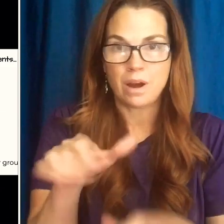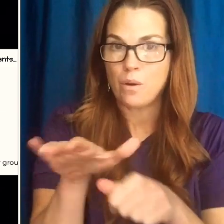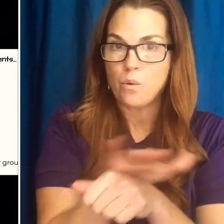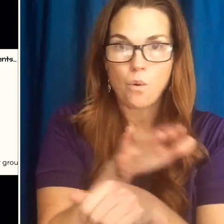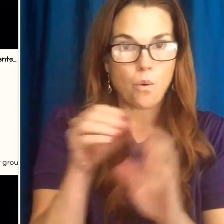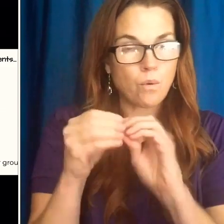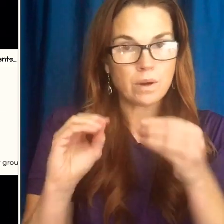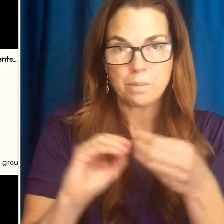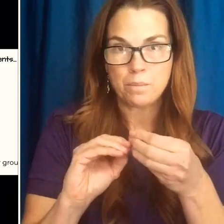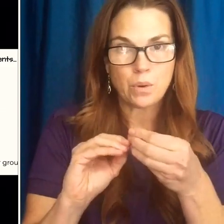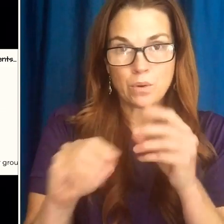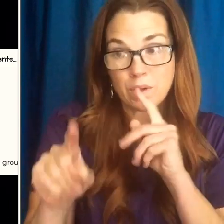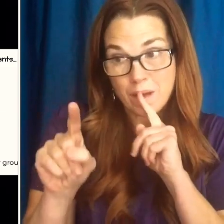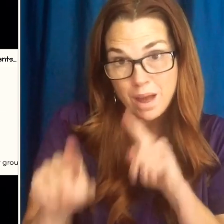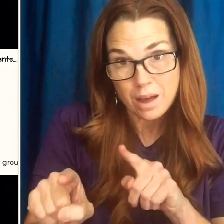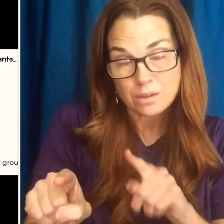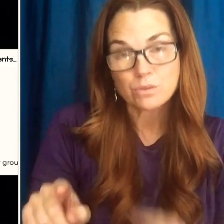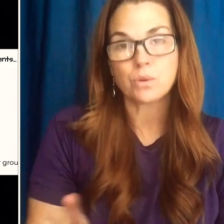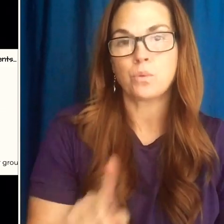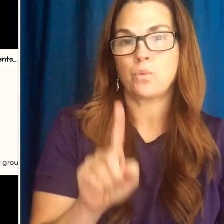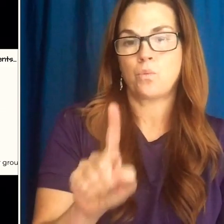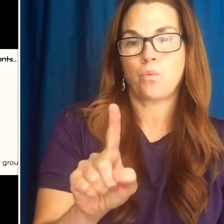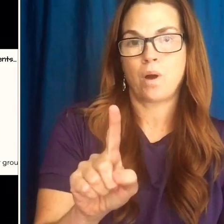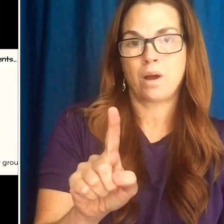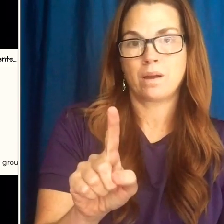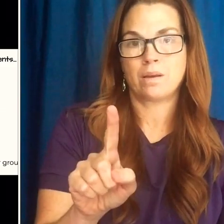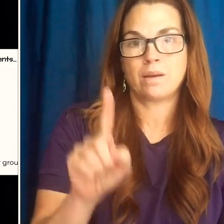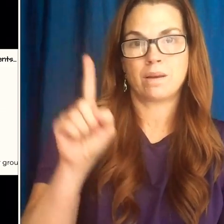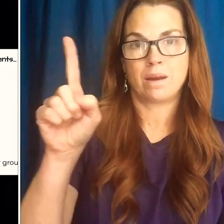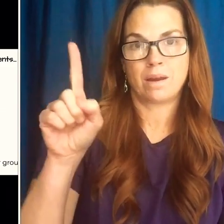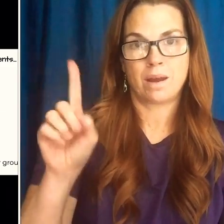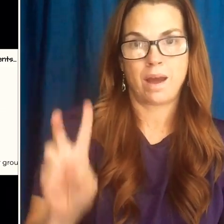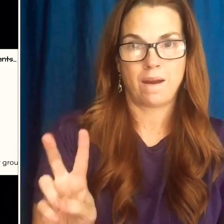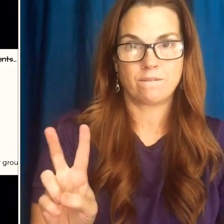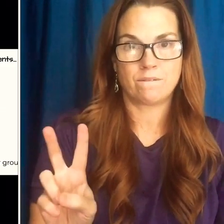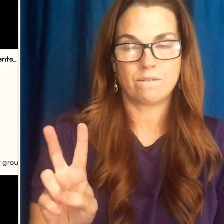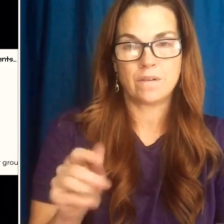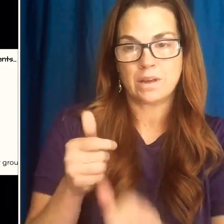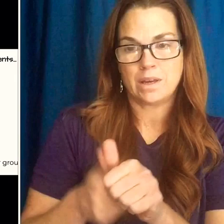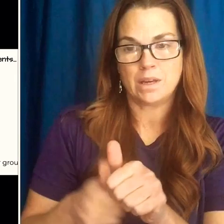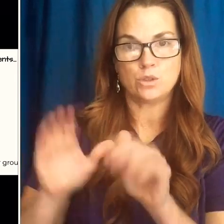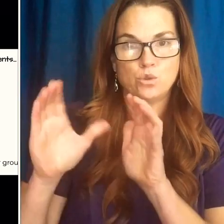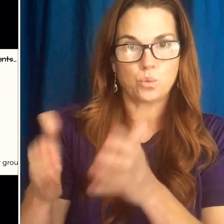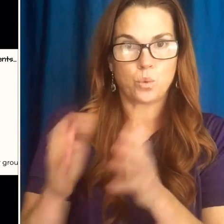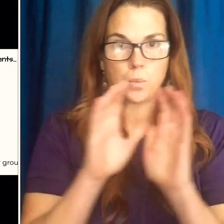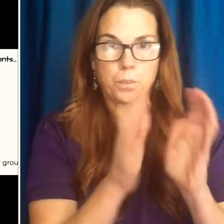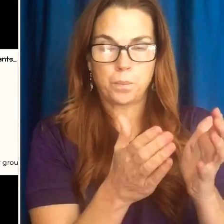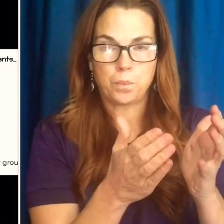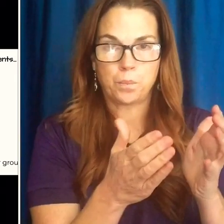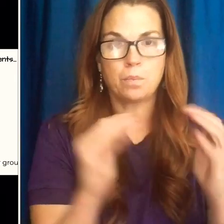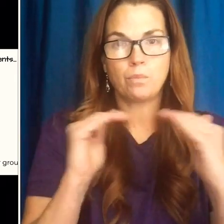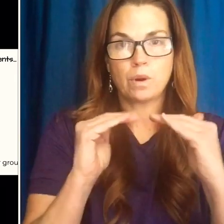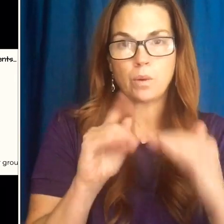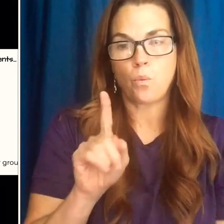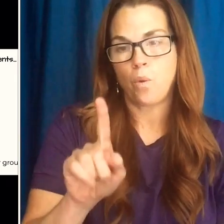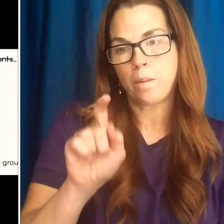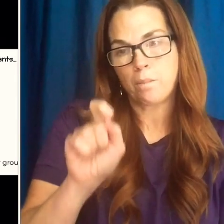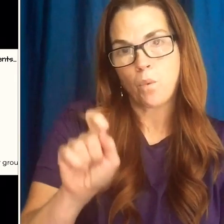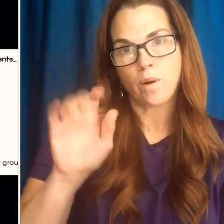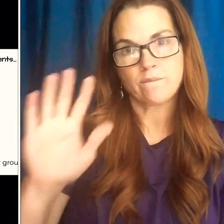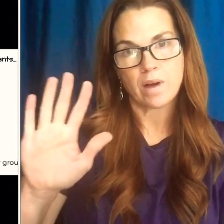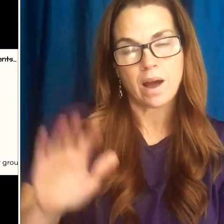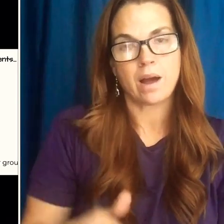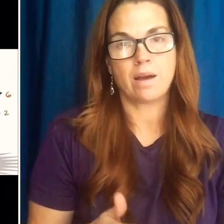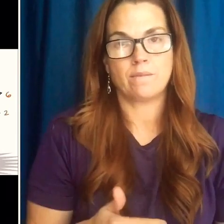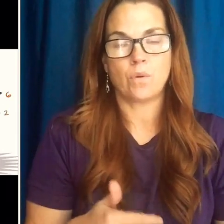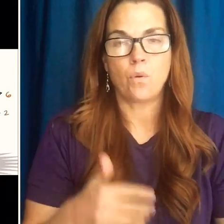1 whole and then half of a dot per group. That would be the same as 1.5 as a decimal or 1.5 as a mixed